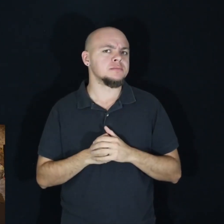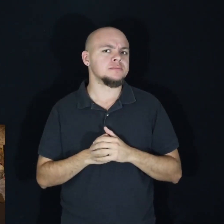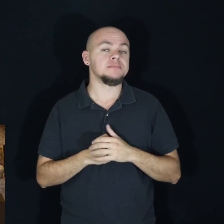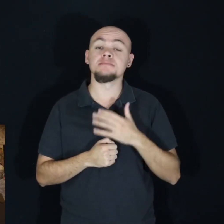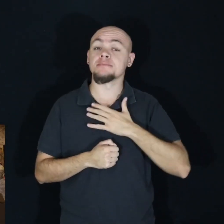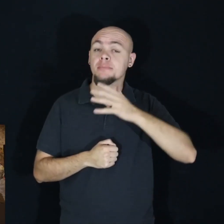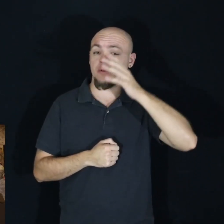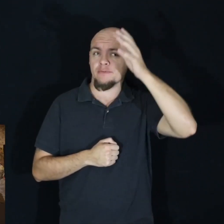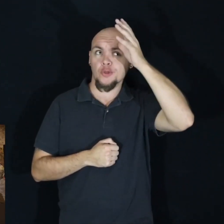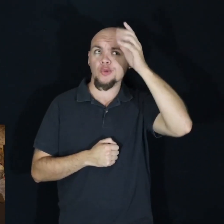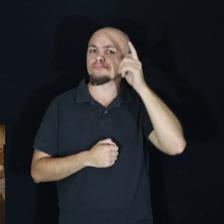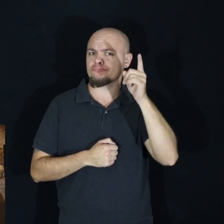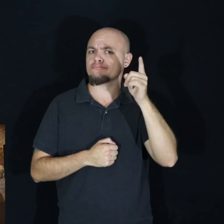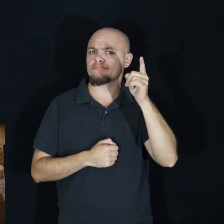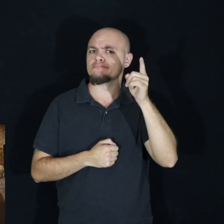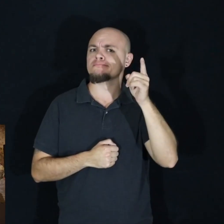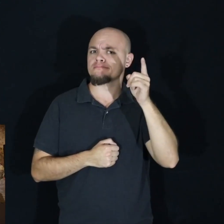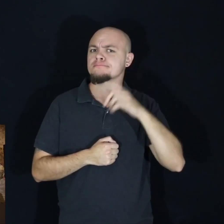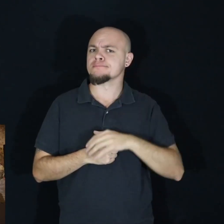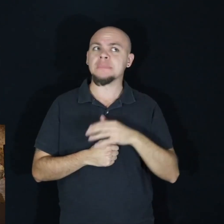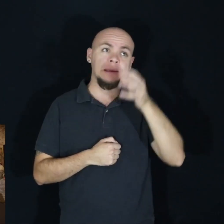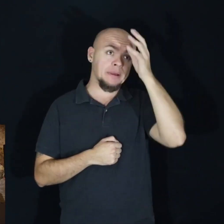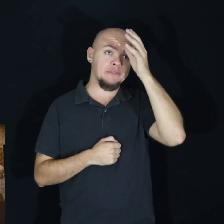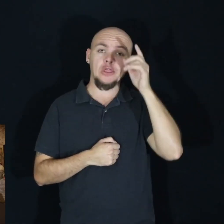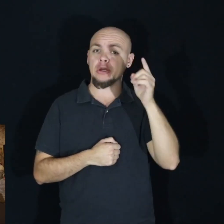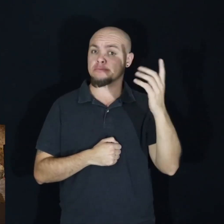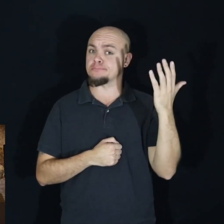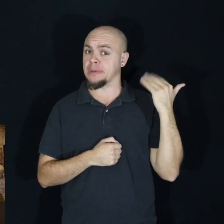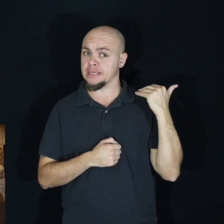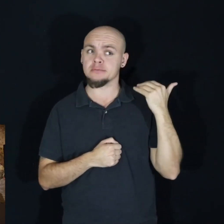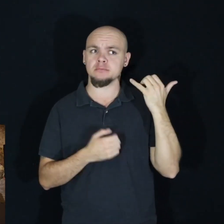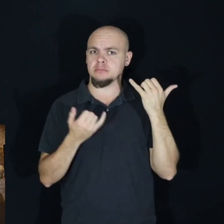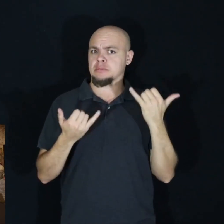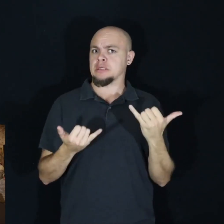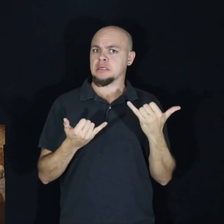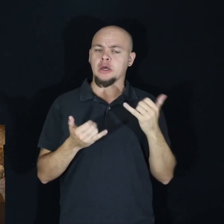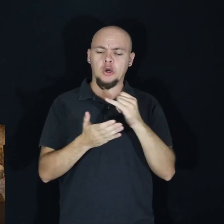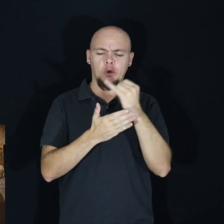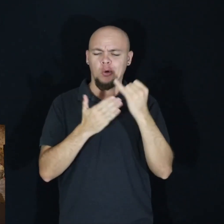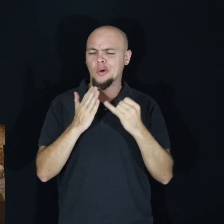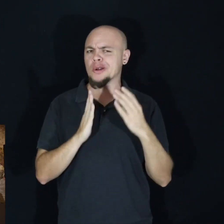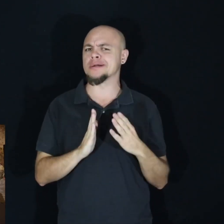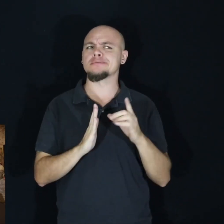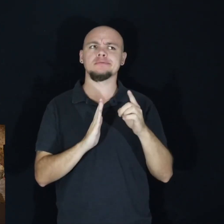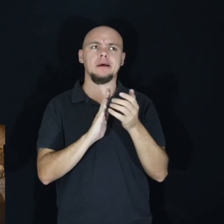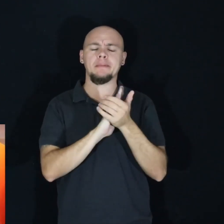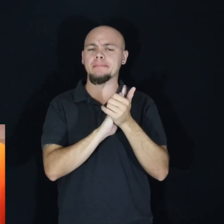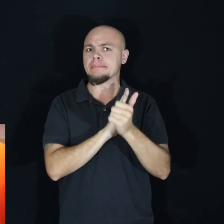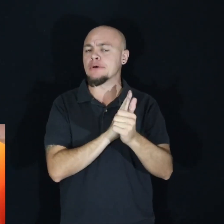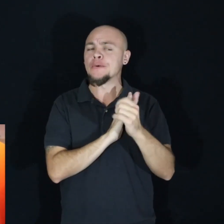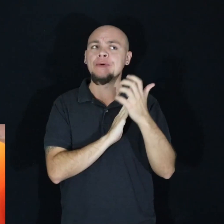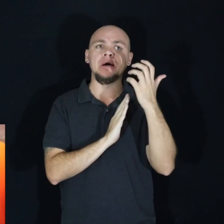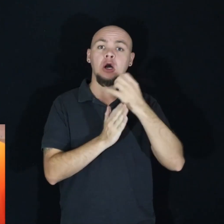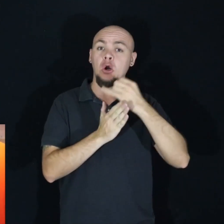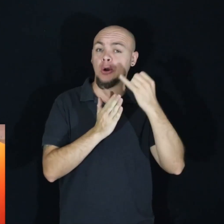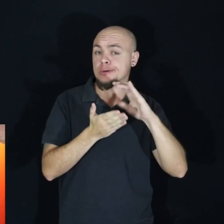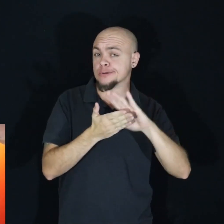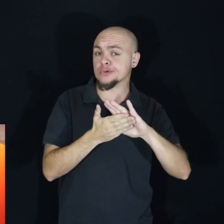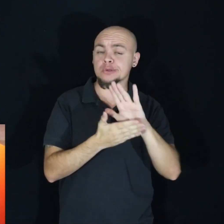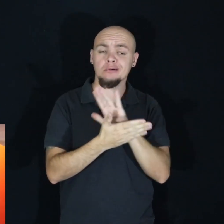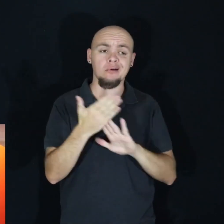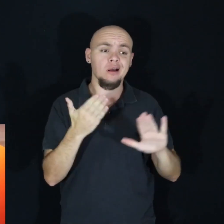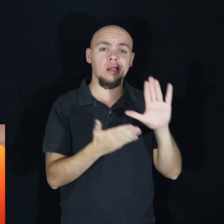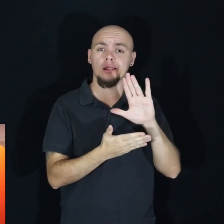My father did. My father was and still is an amazing artist. Art school, college,